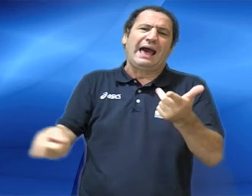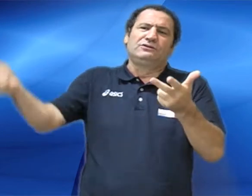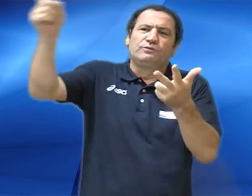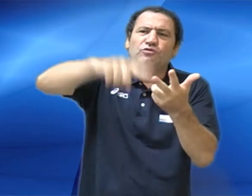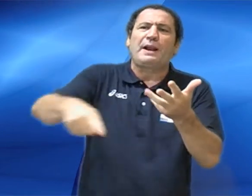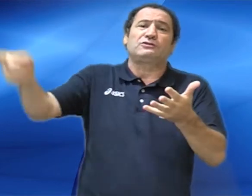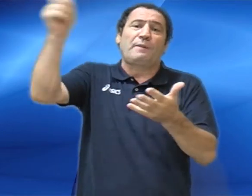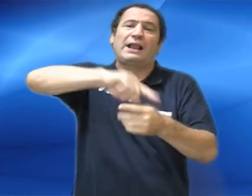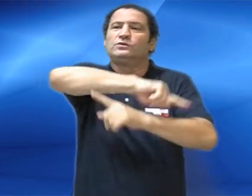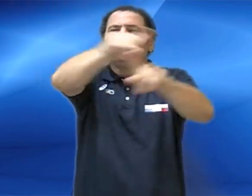so